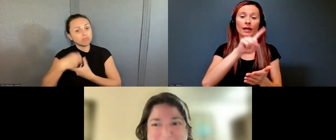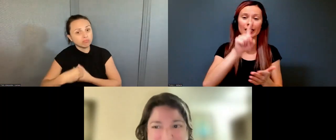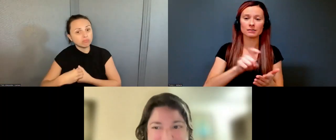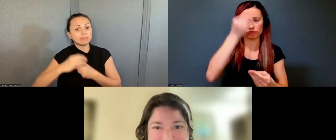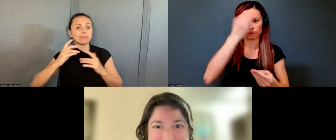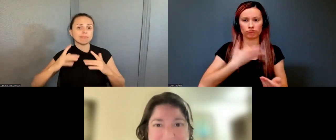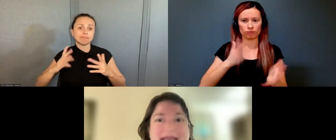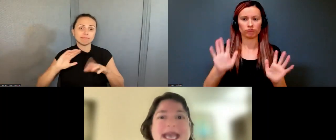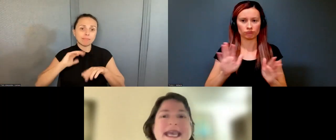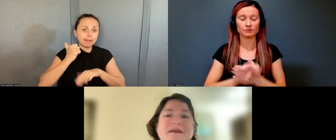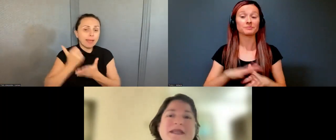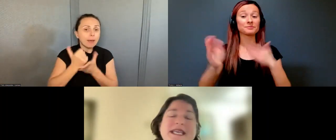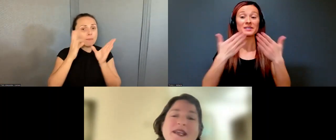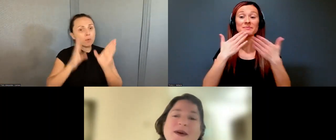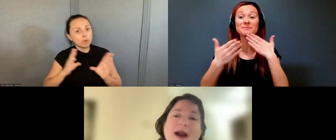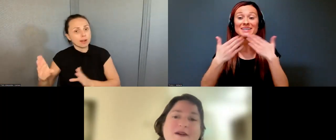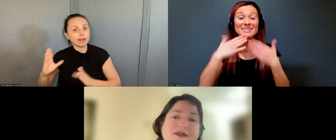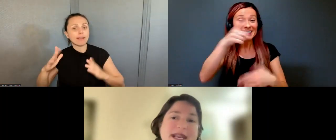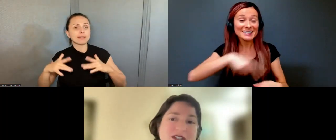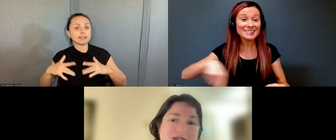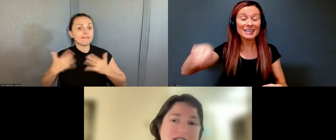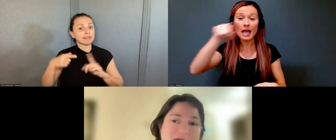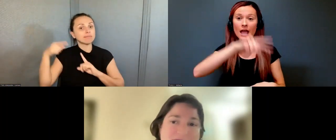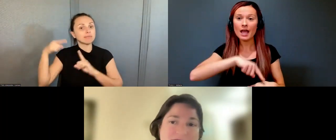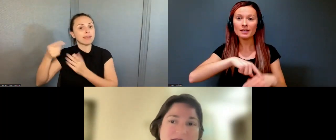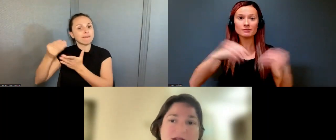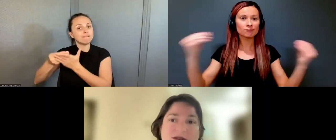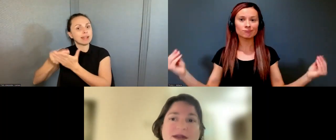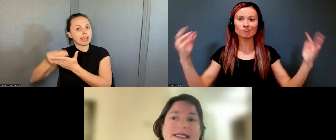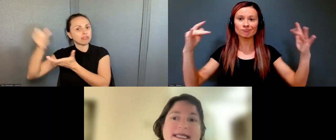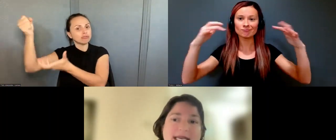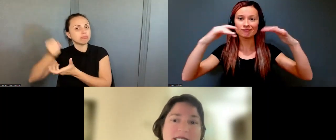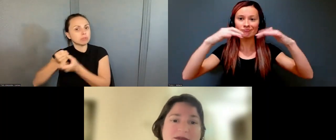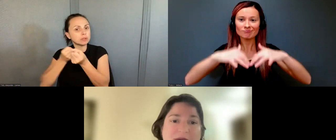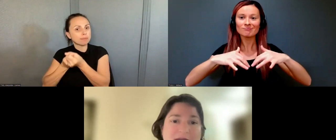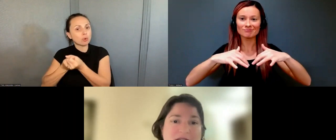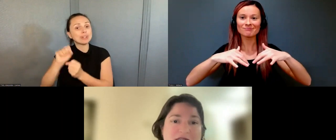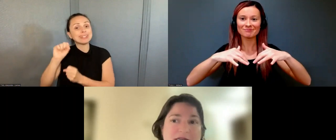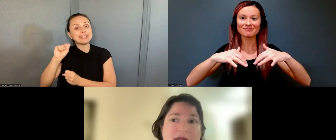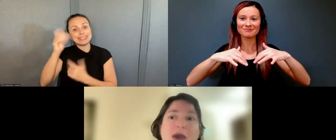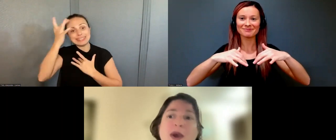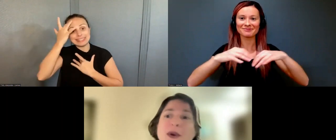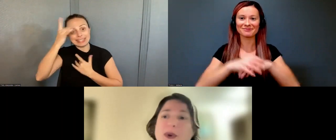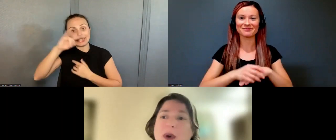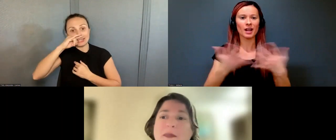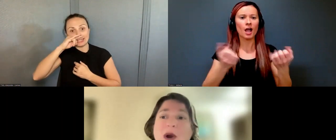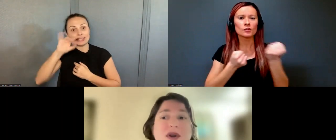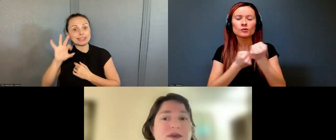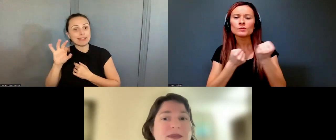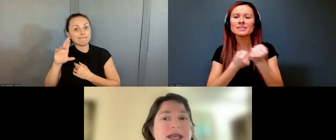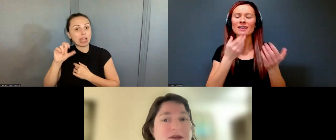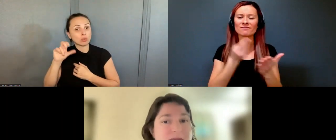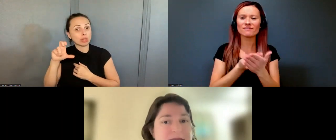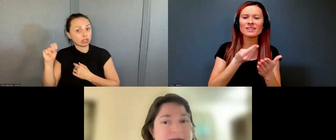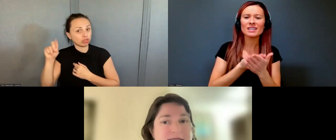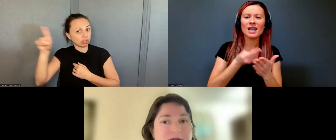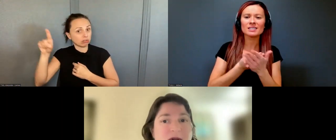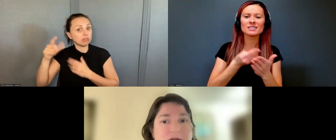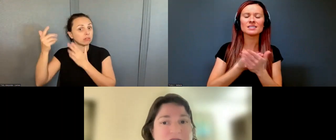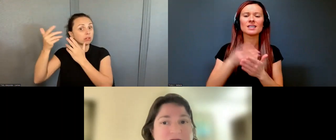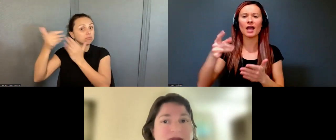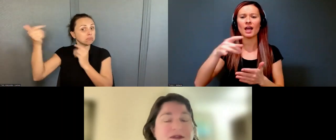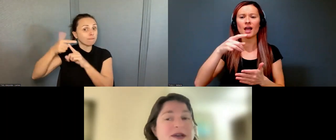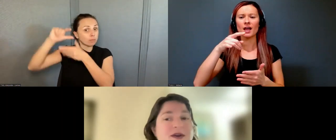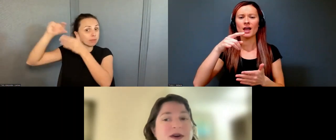make this event possible. In particular, our financial supporters, including Sick Kids Foundation, who, apart from the government, is